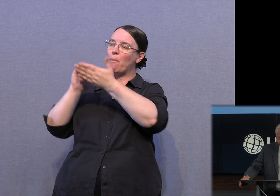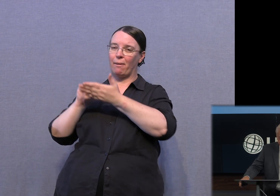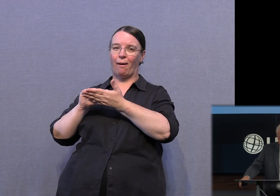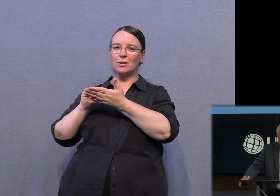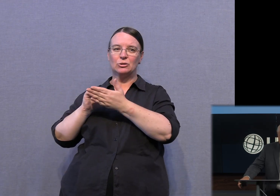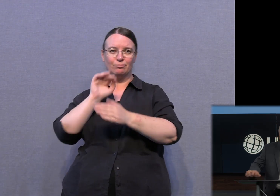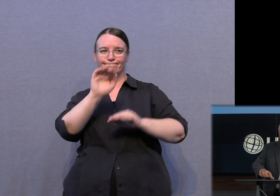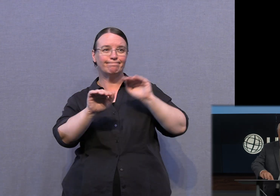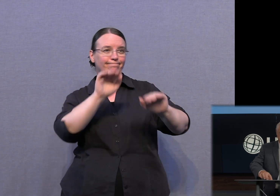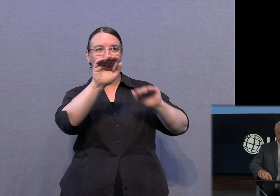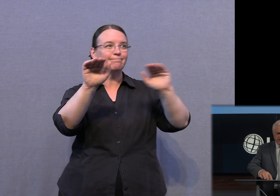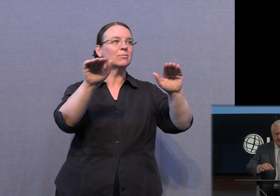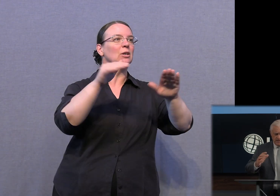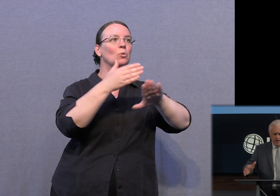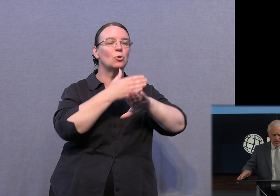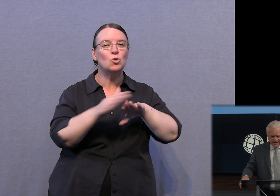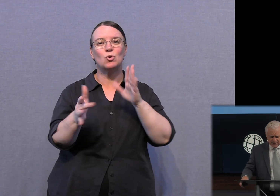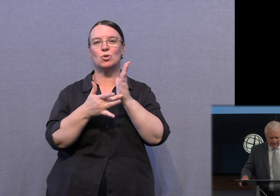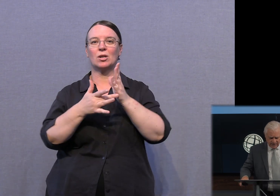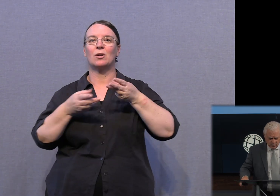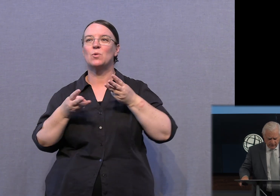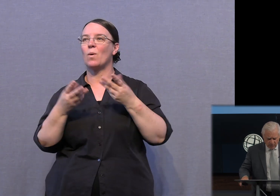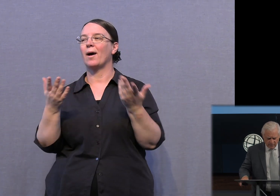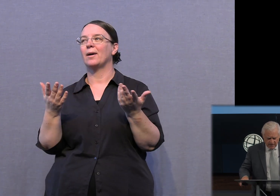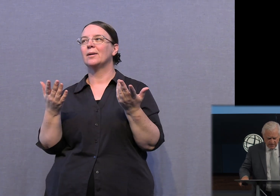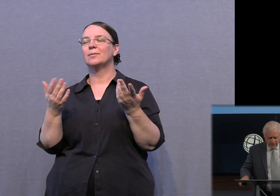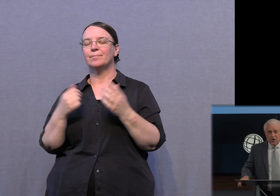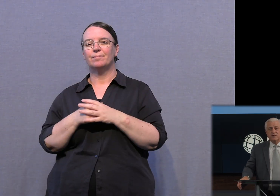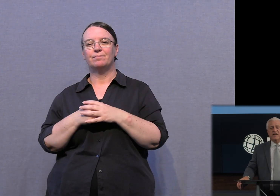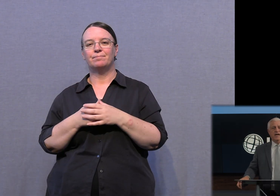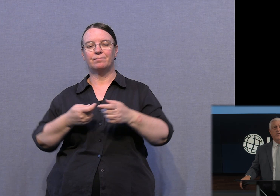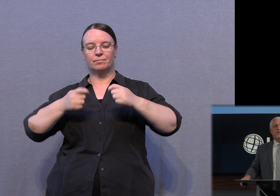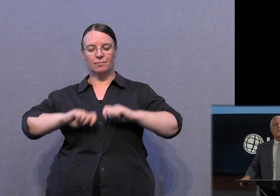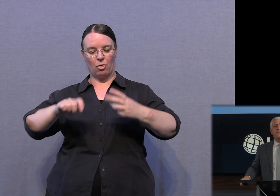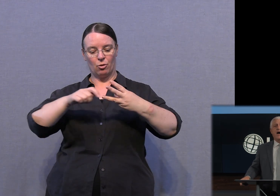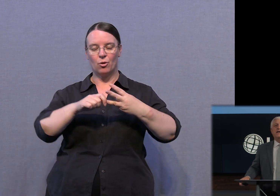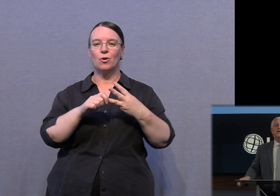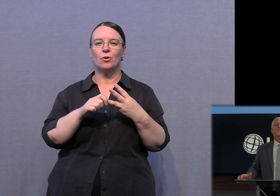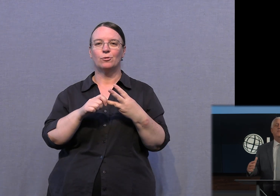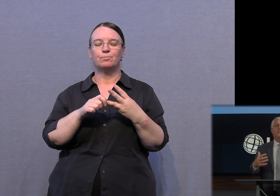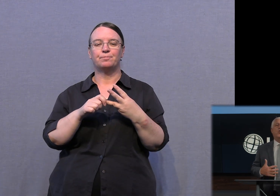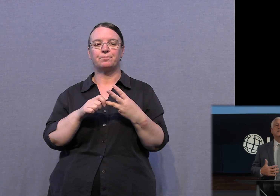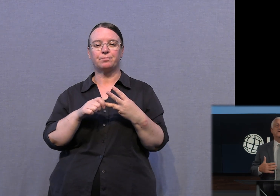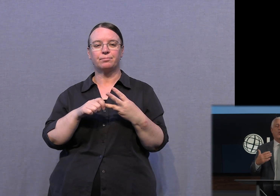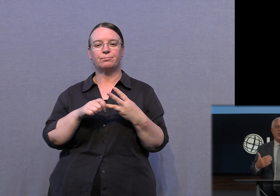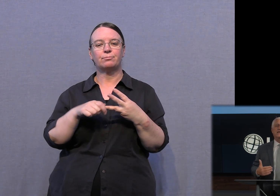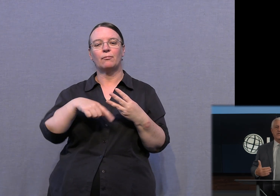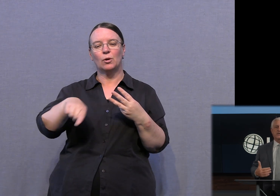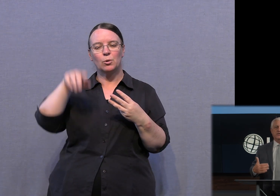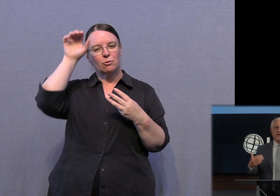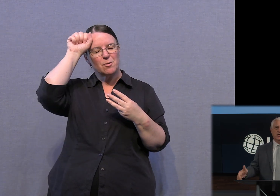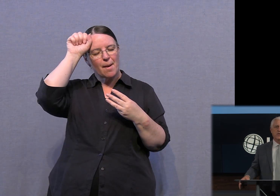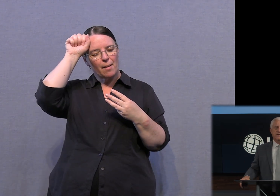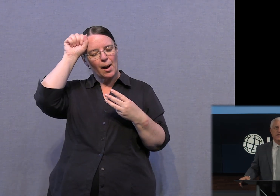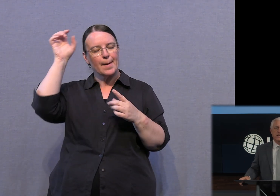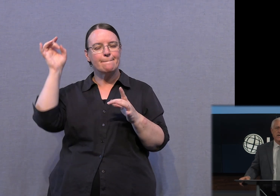ways. So that's another lesson I think we've learned. The third thing, we've been reminded of the importance of